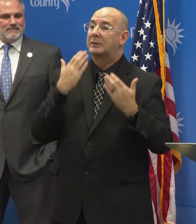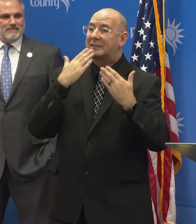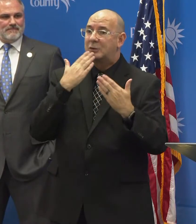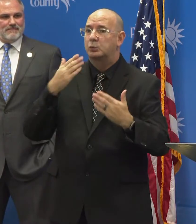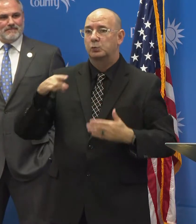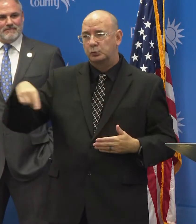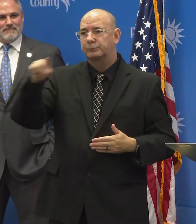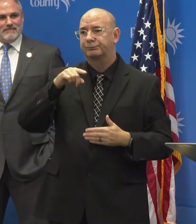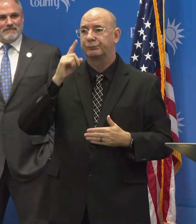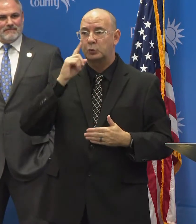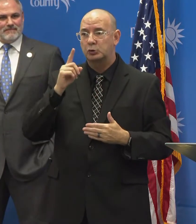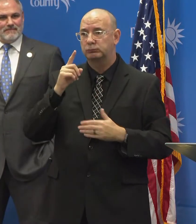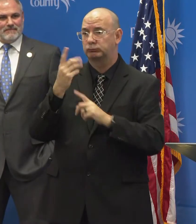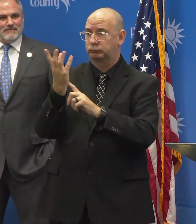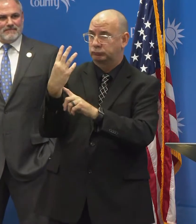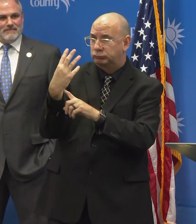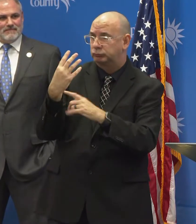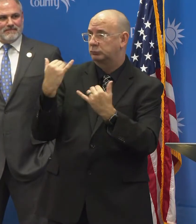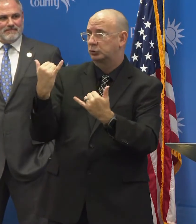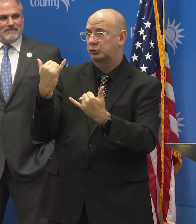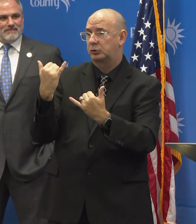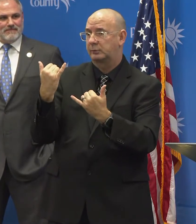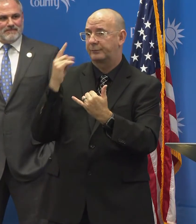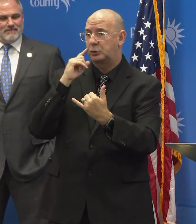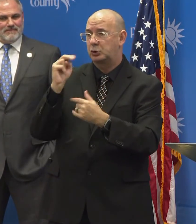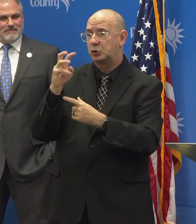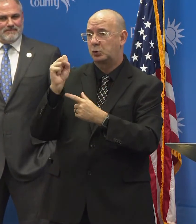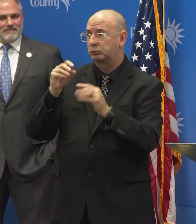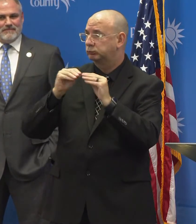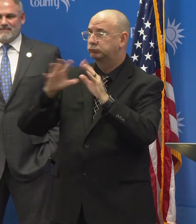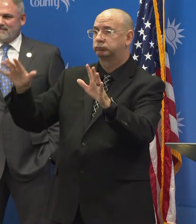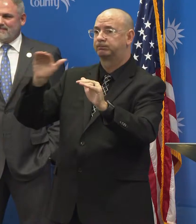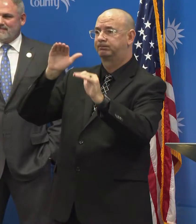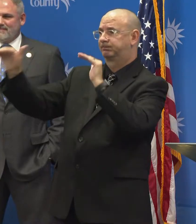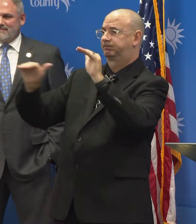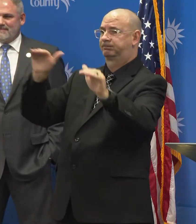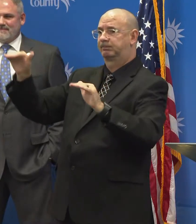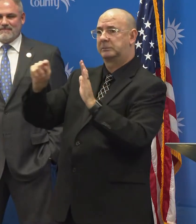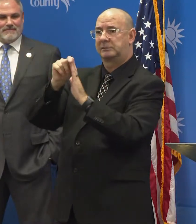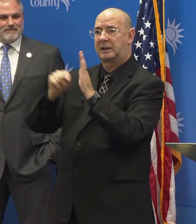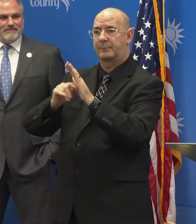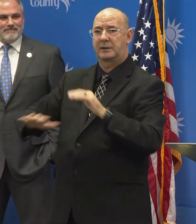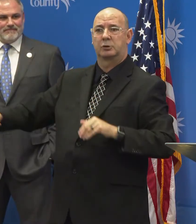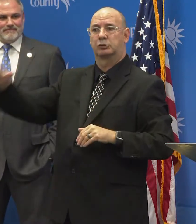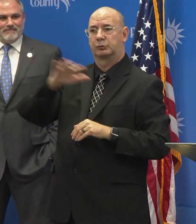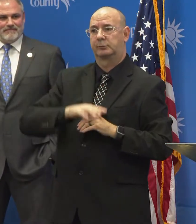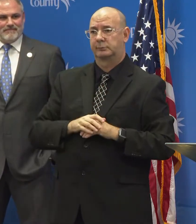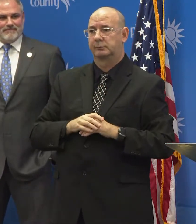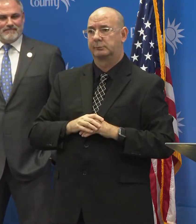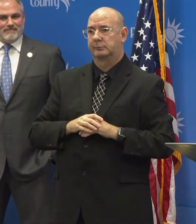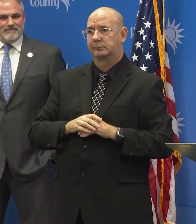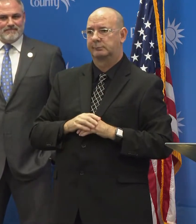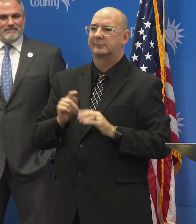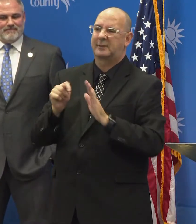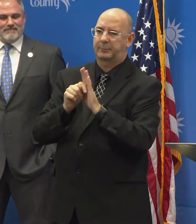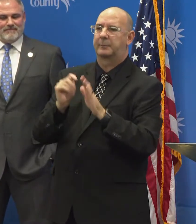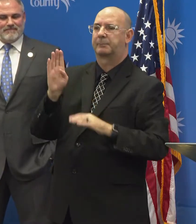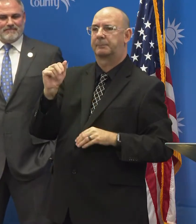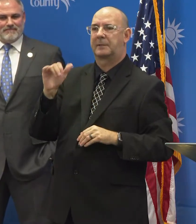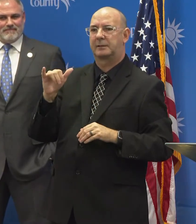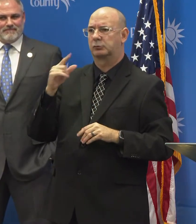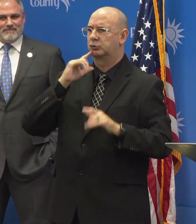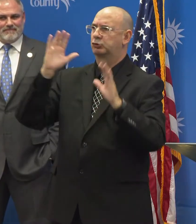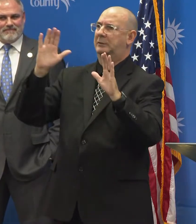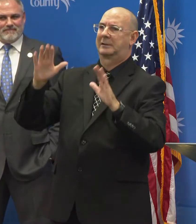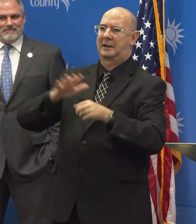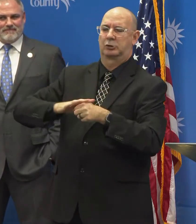this community. The Tampa Bay community is so important to this state, and all of us who love this community dearly are doing everything in our